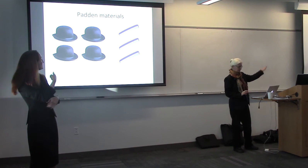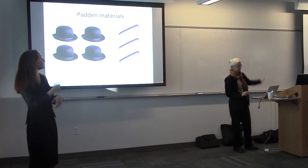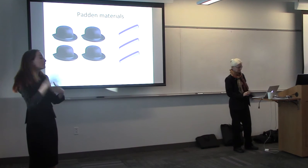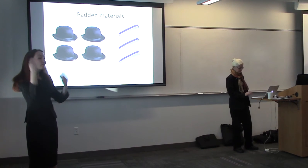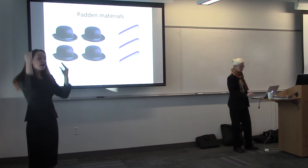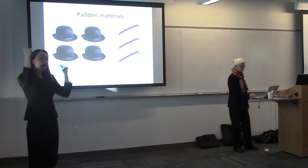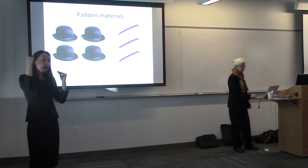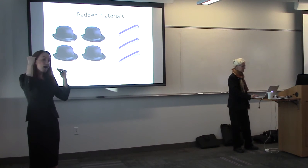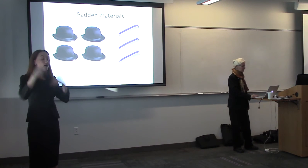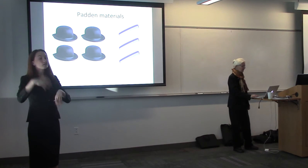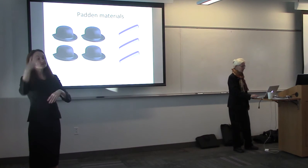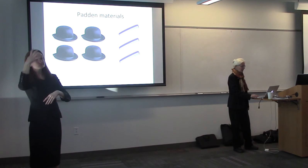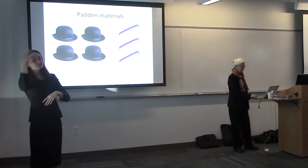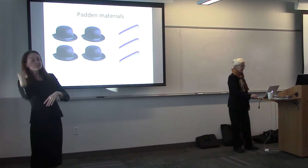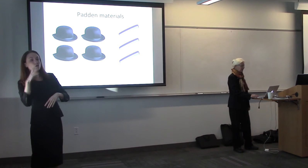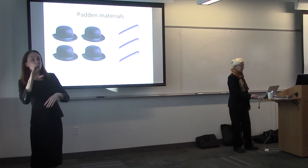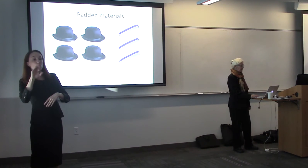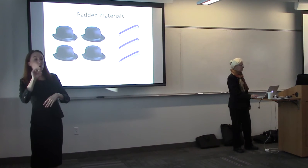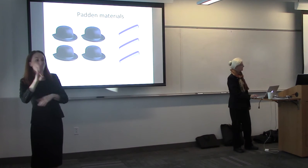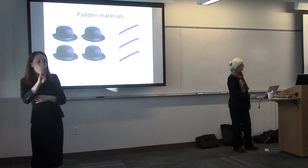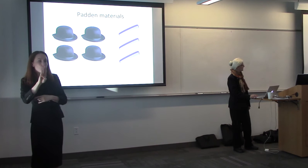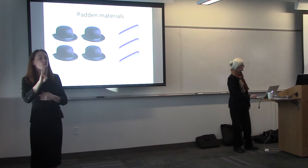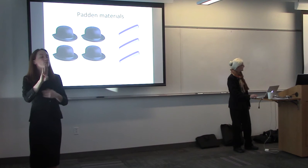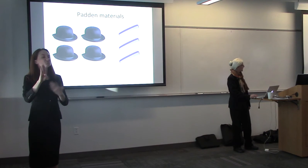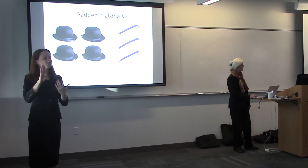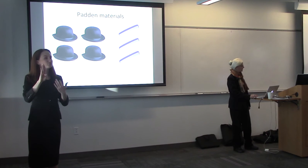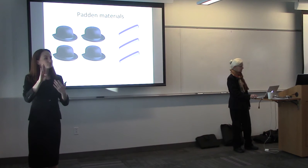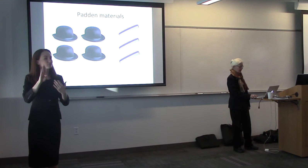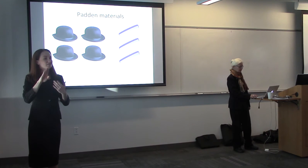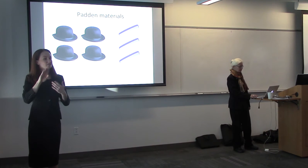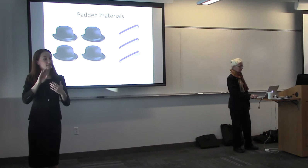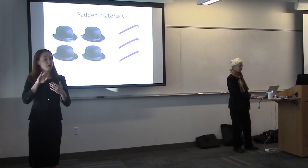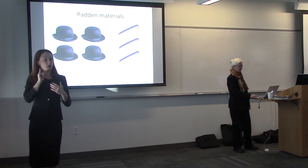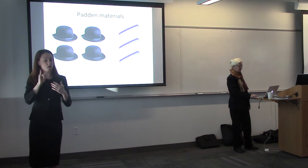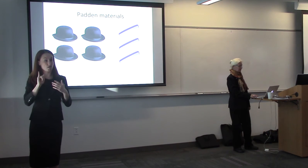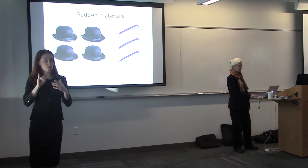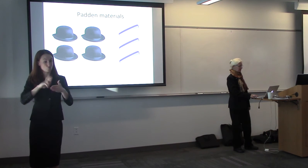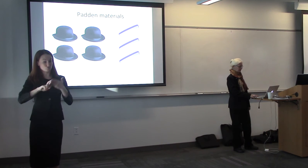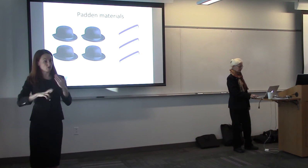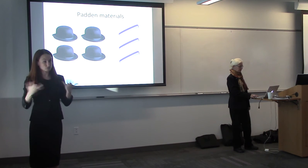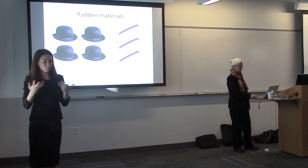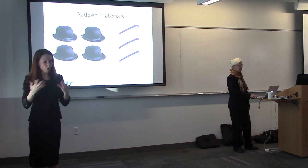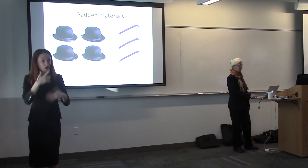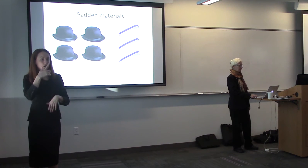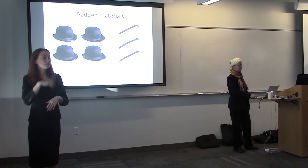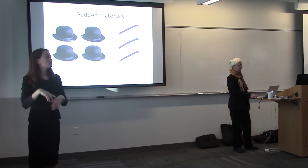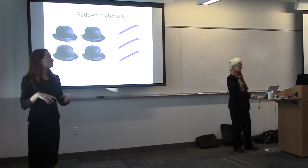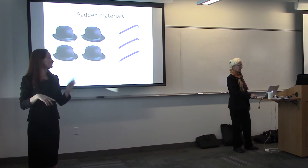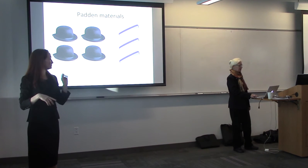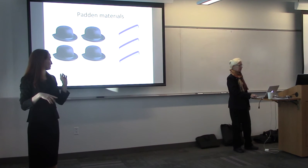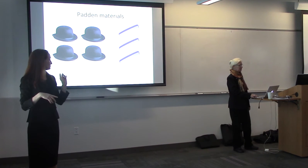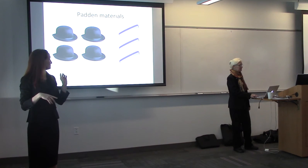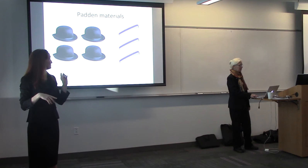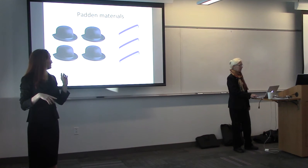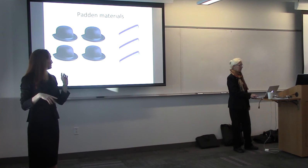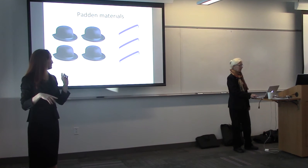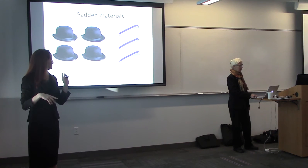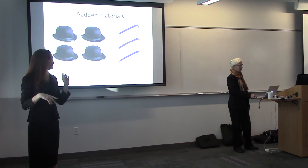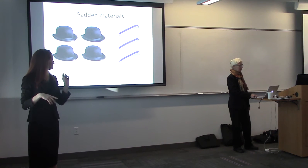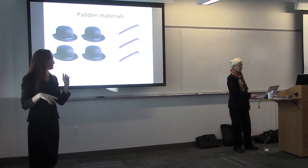combs. And the data from this task looked something like this. This is a BSL signer,